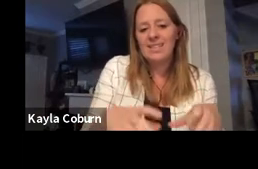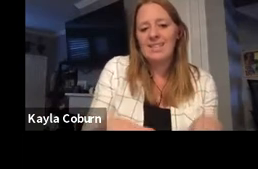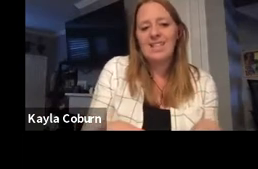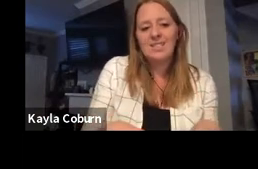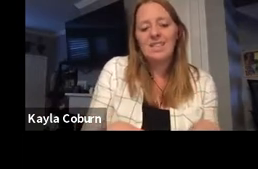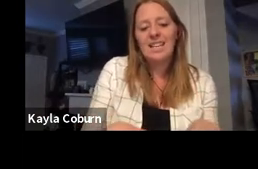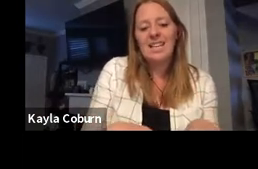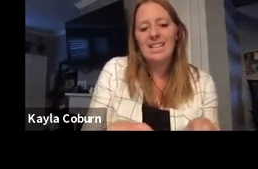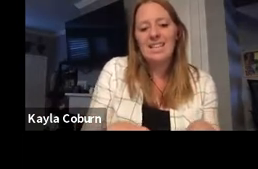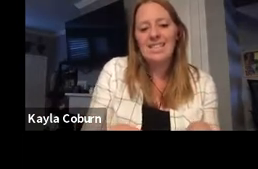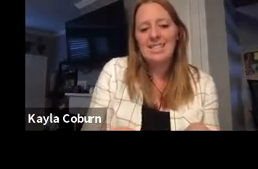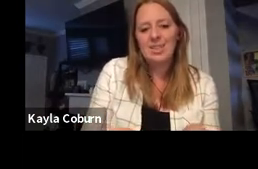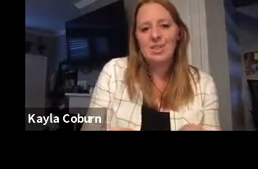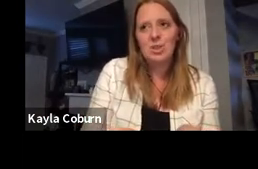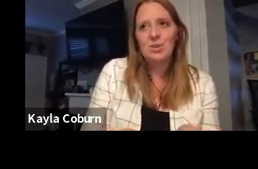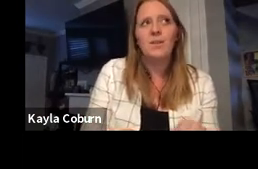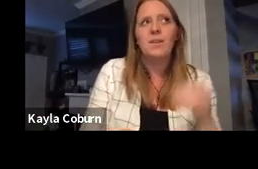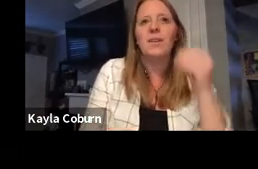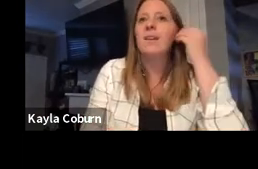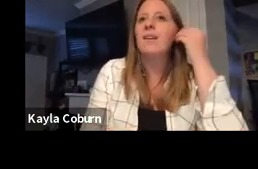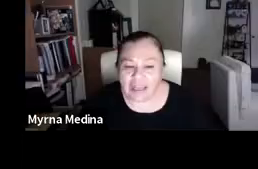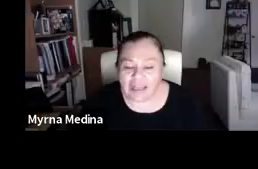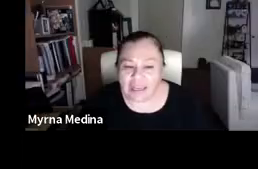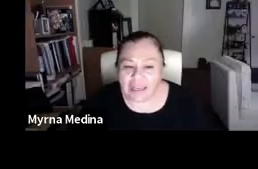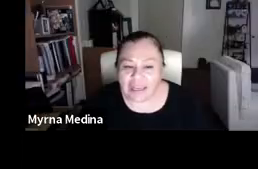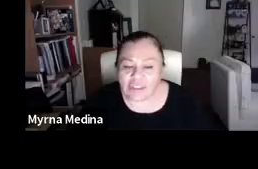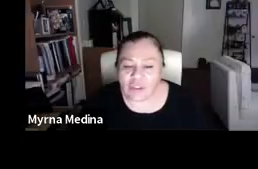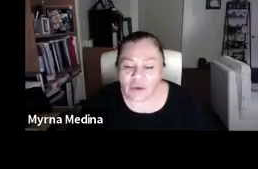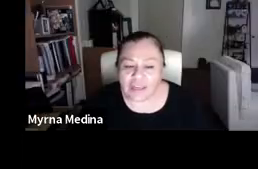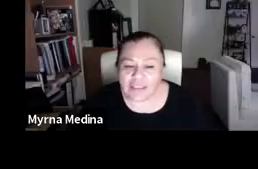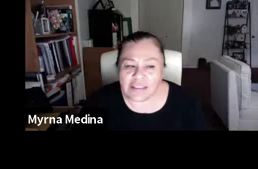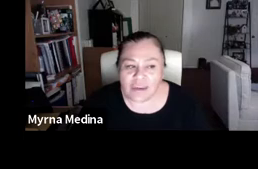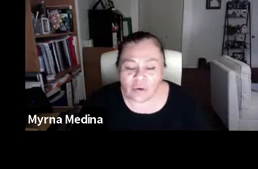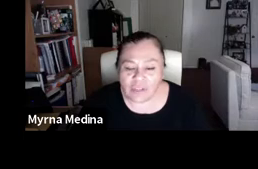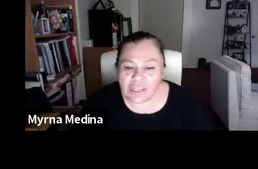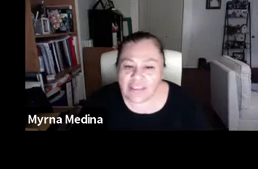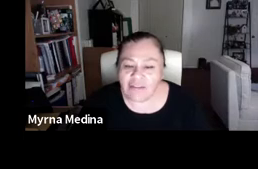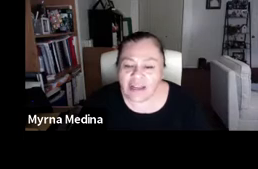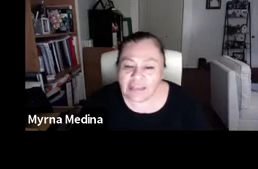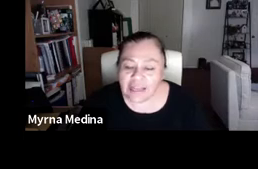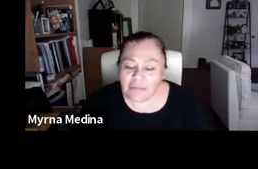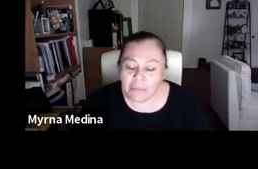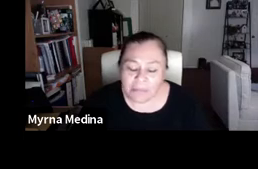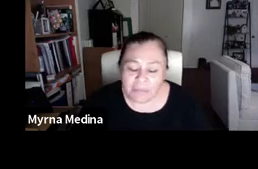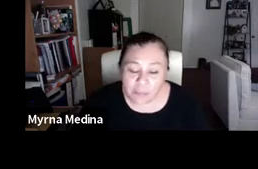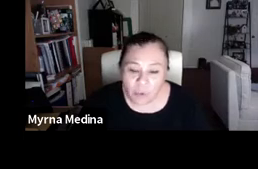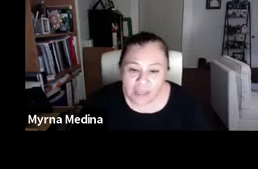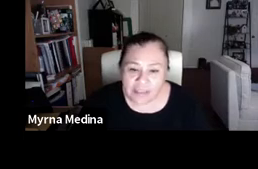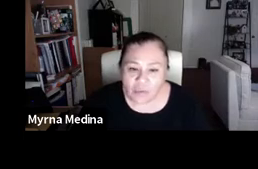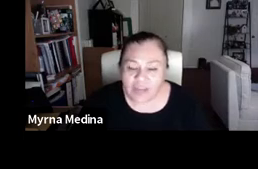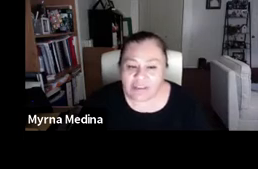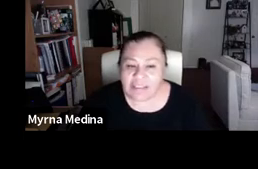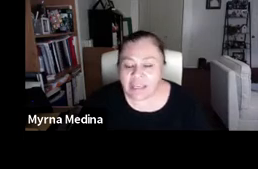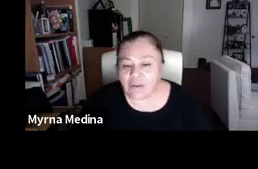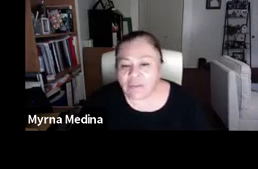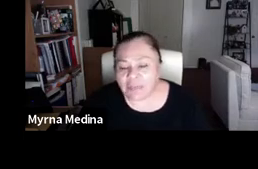being successfully listened to. Eso es de lo que ustedes trabajarían después,